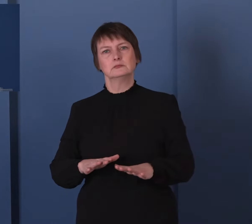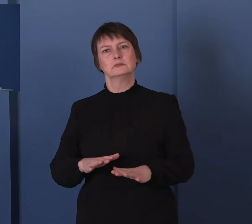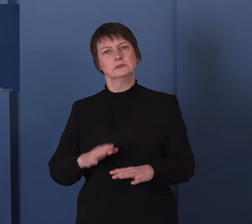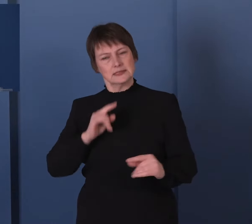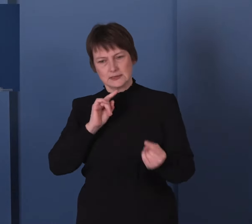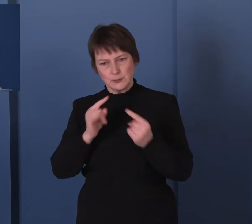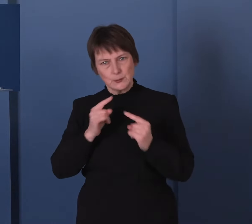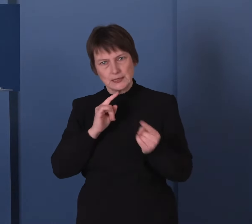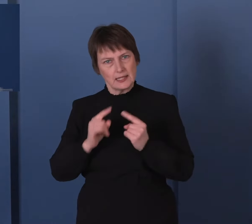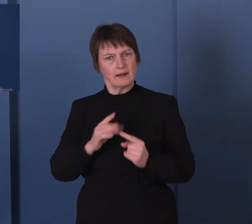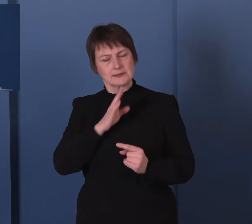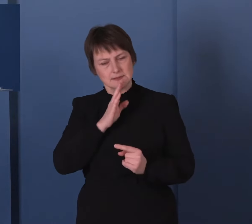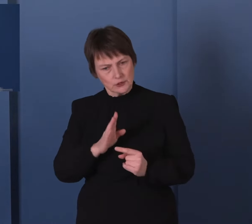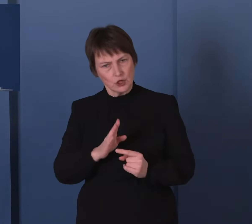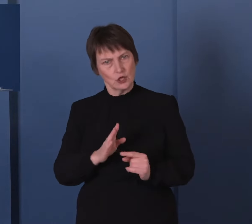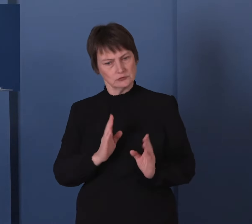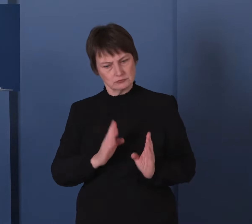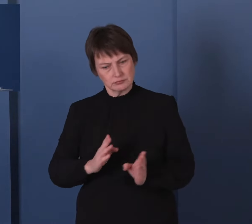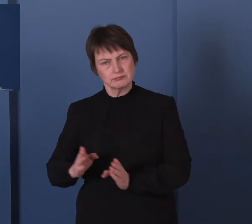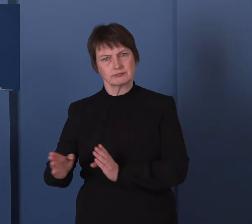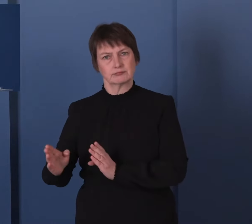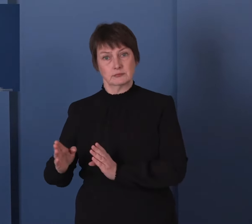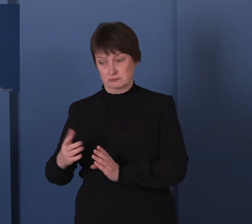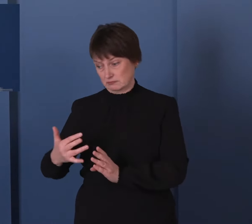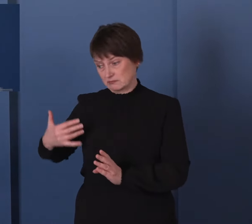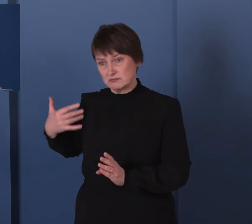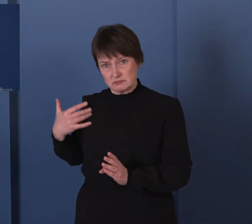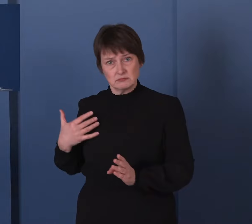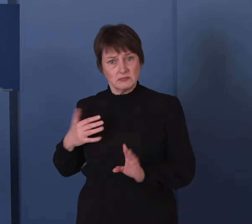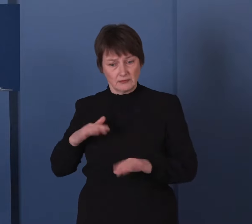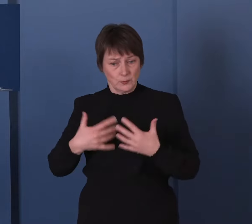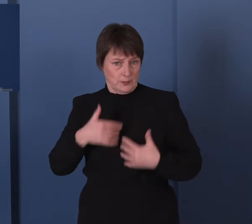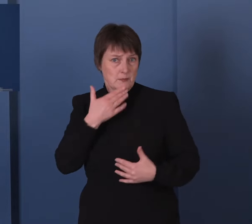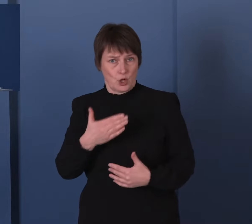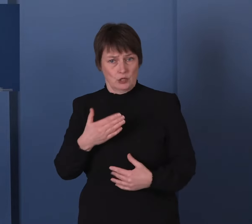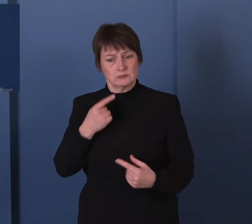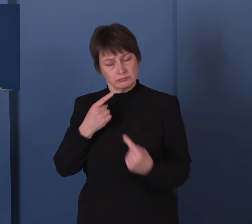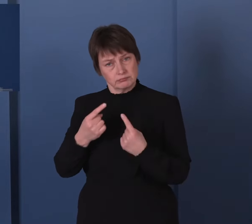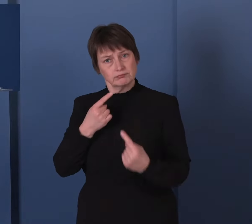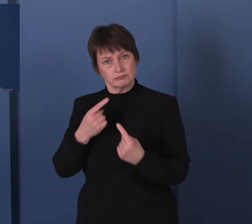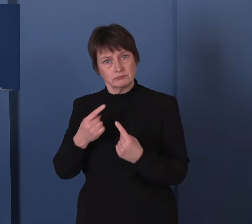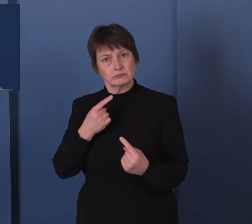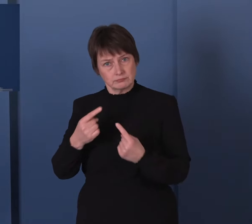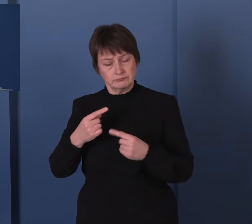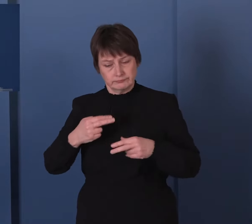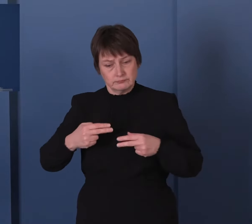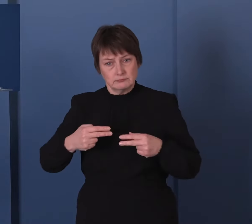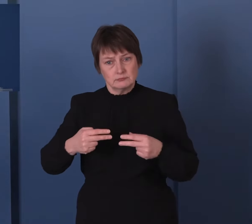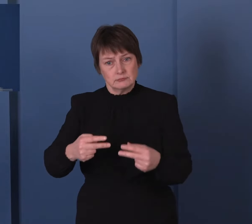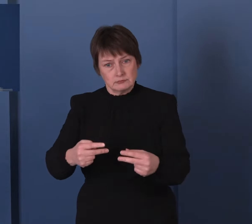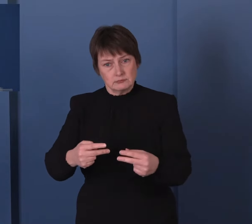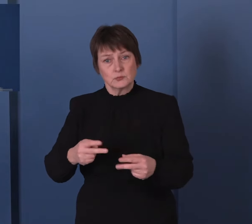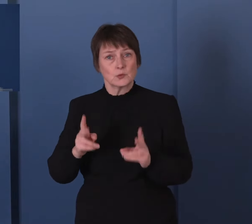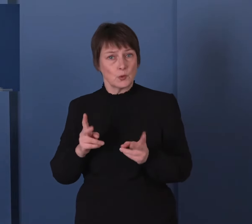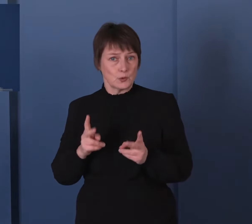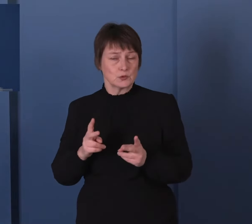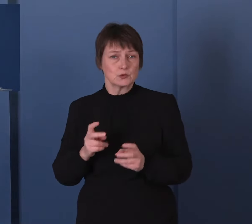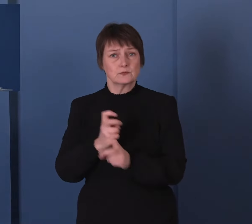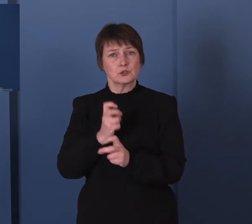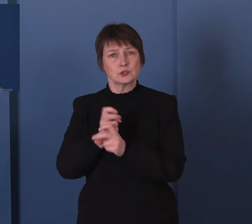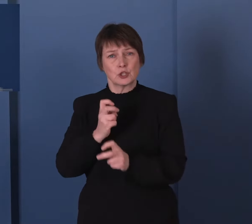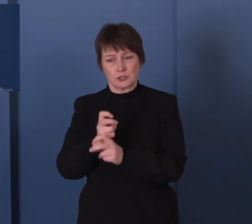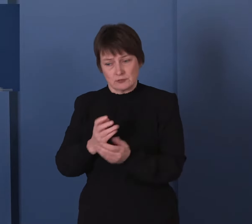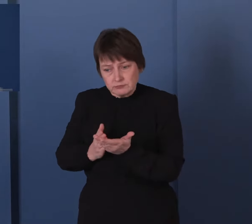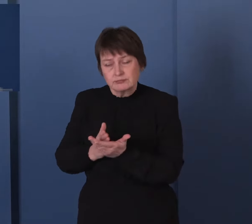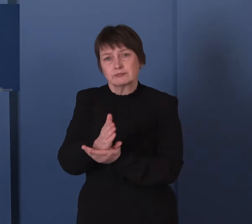the talks we have had, because they have been fruitful. And then continue implementing the trilateral memorandum and do